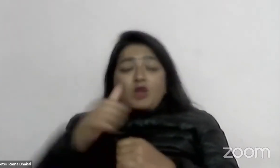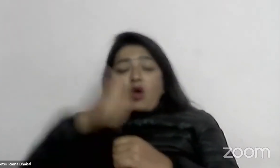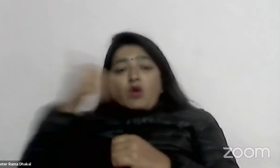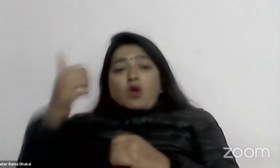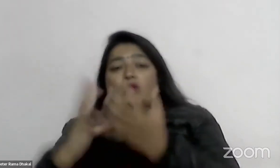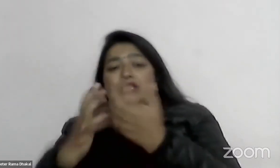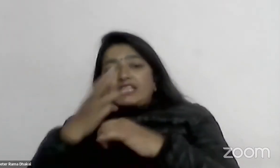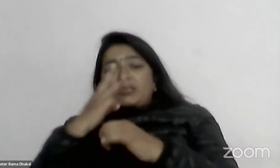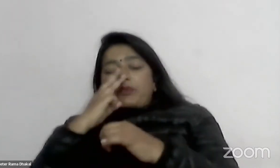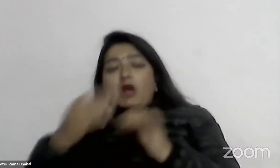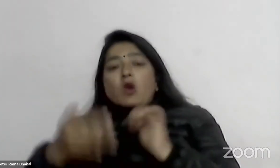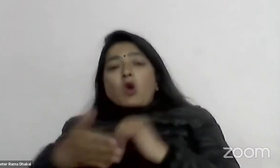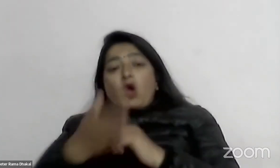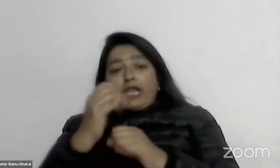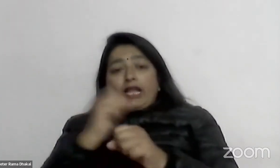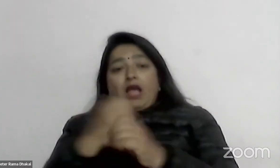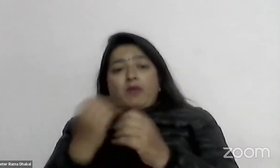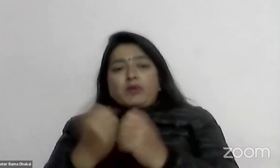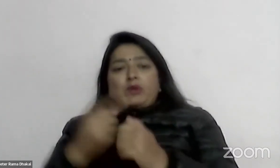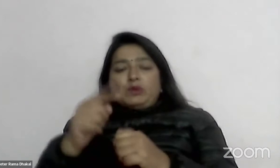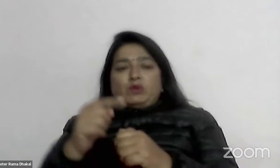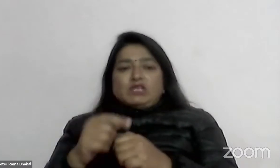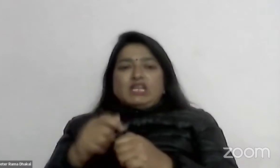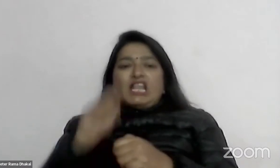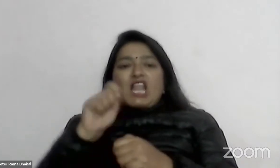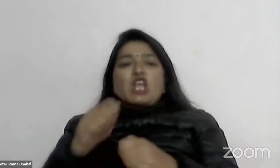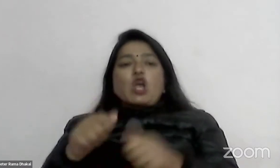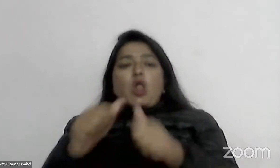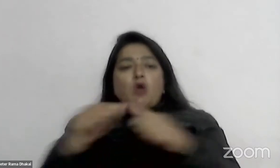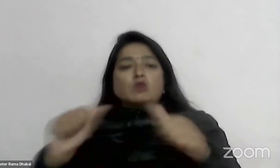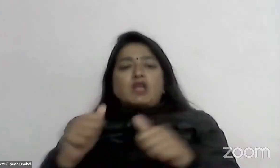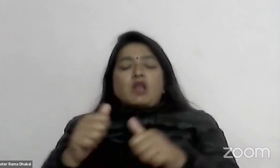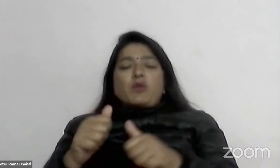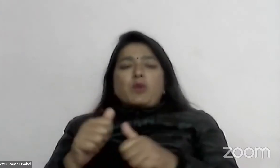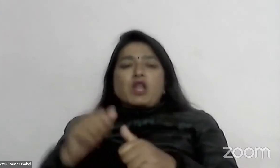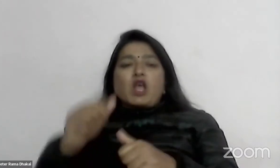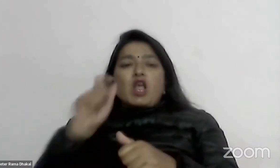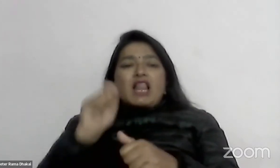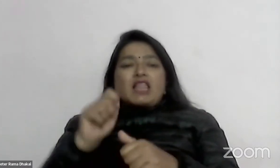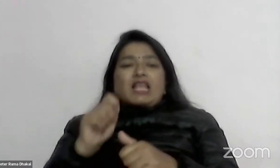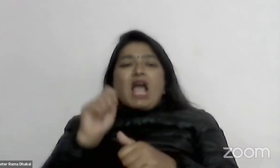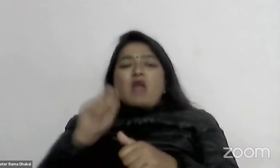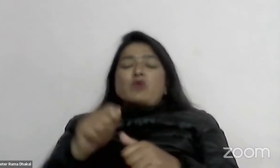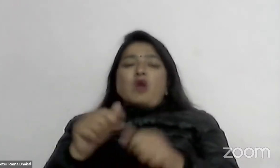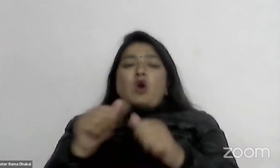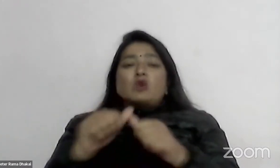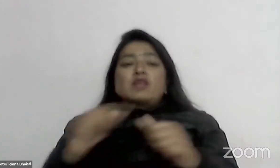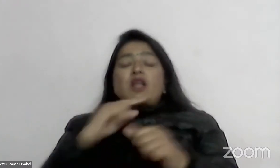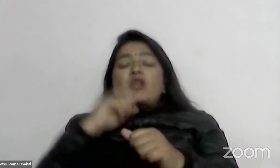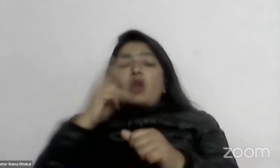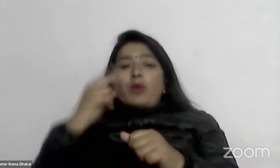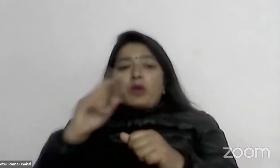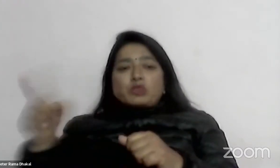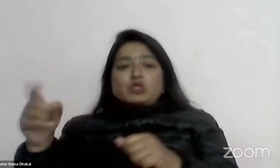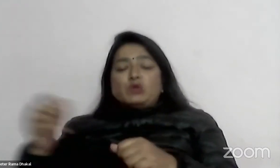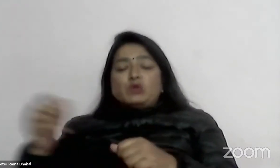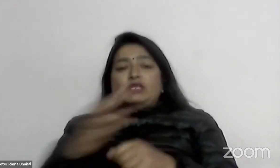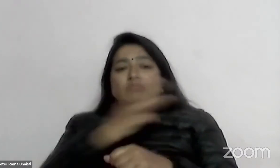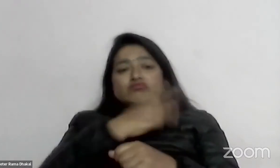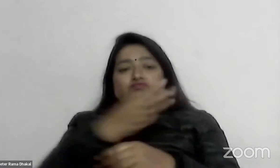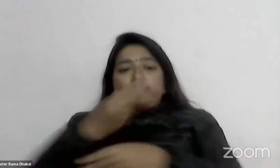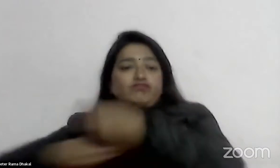is legal. But then conflating this prostitution with trafficking, et cetera, means that